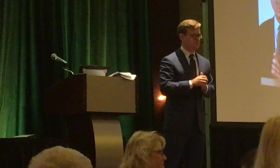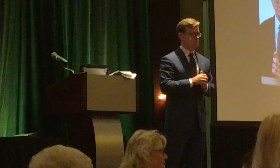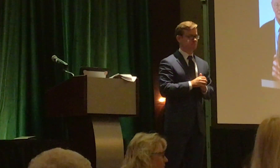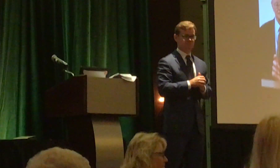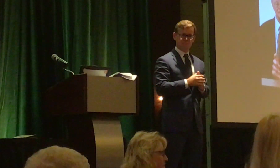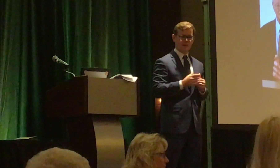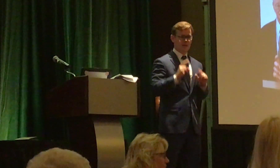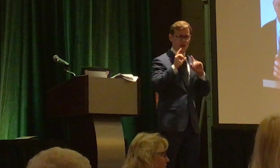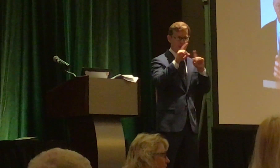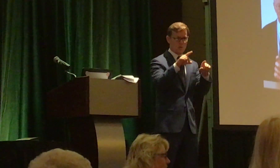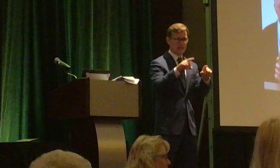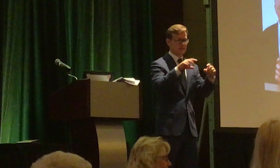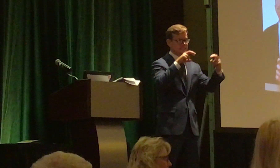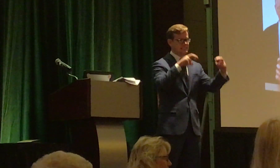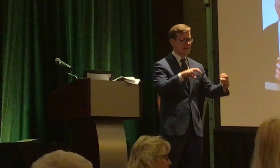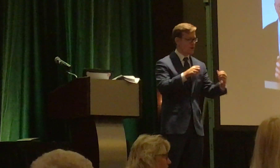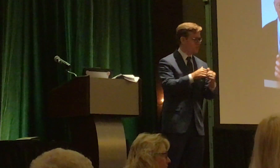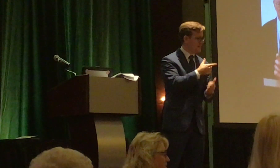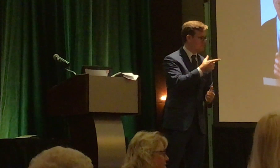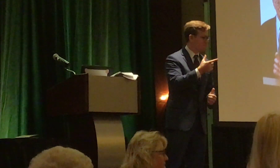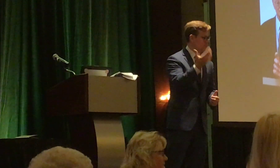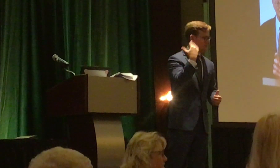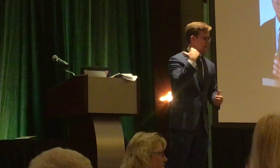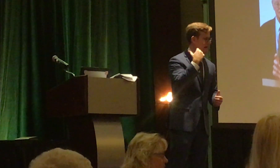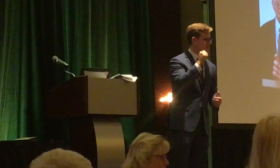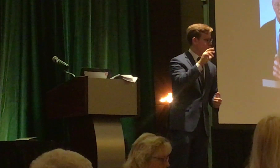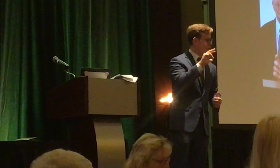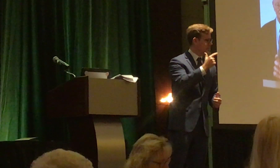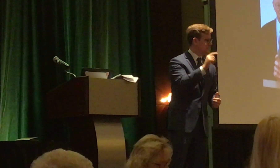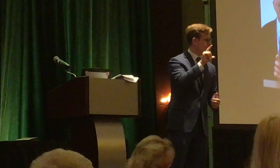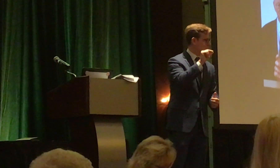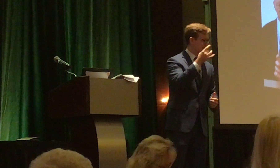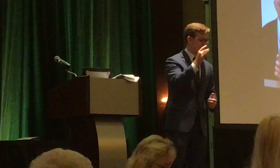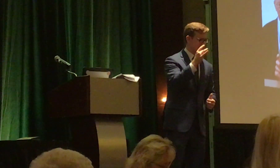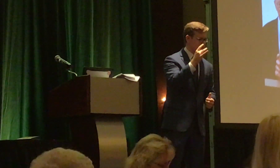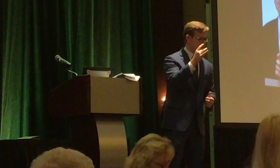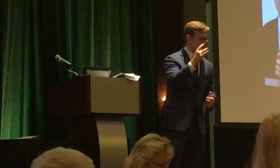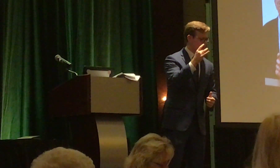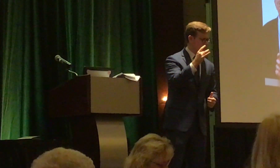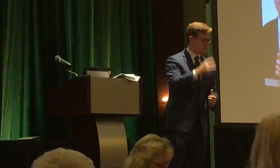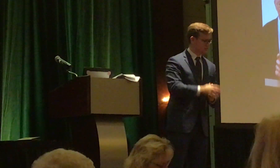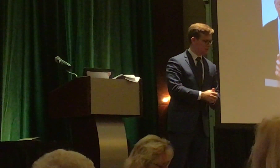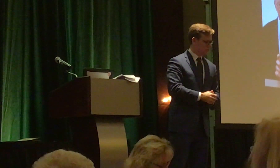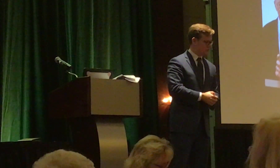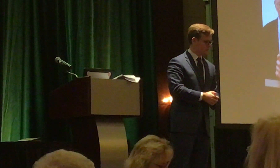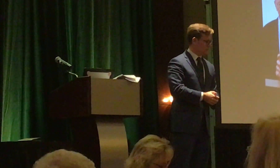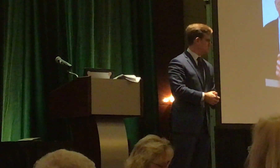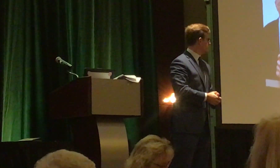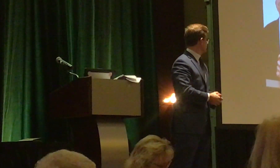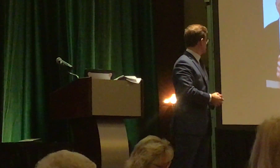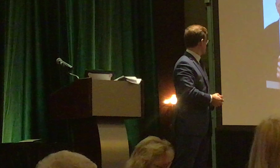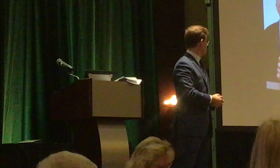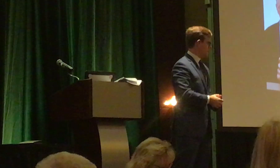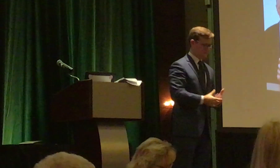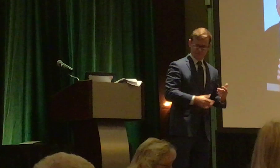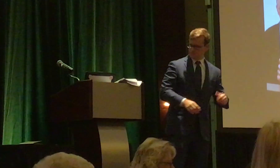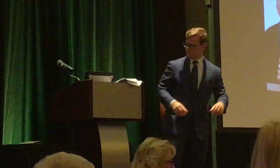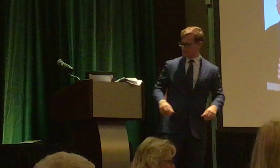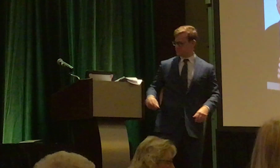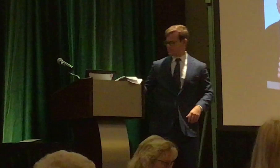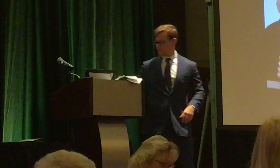the staffers of the committee. So I went and sat down with them last August of 2018.